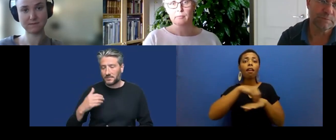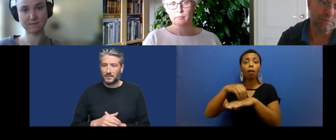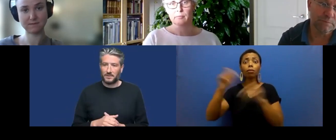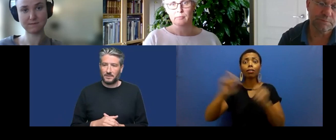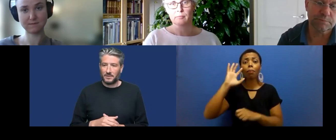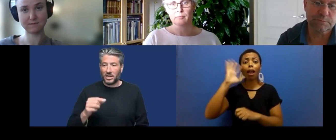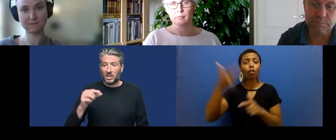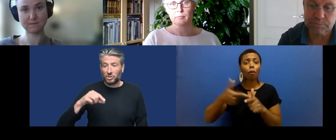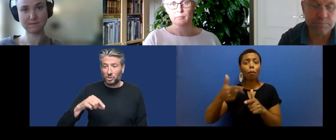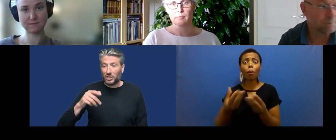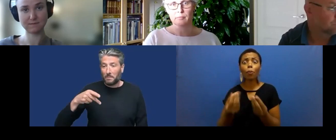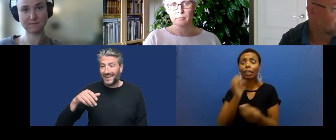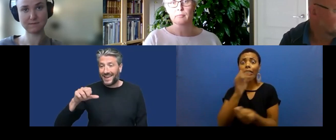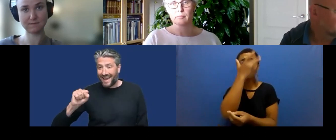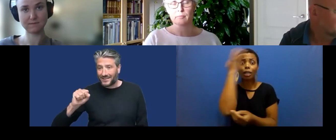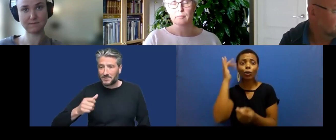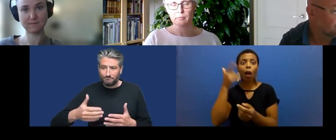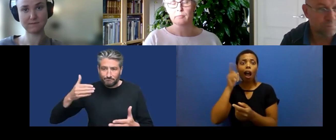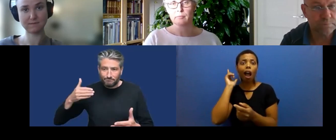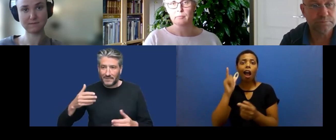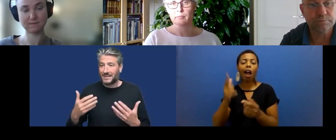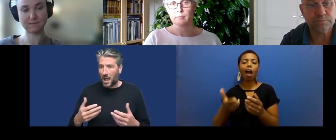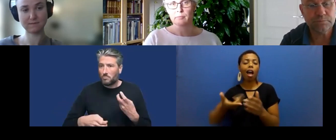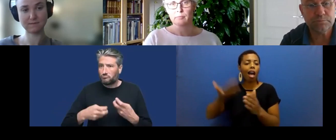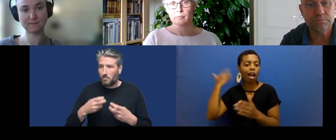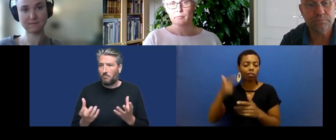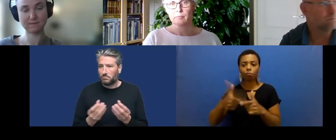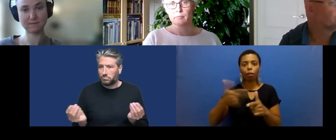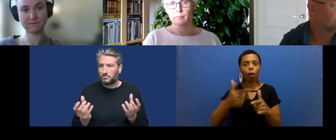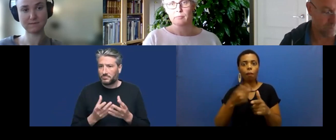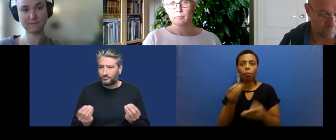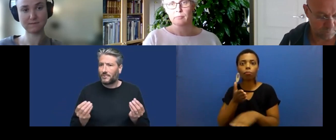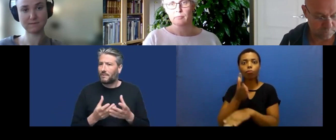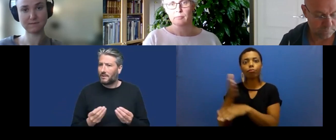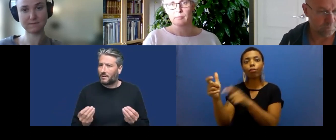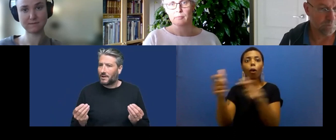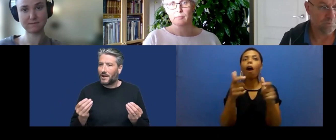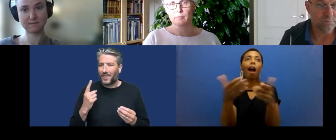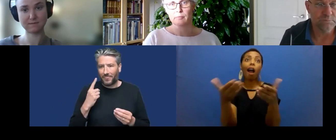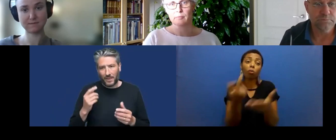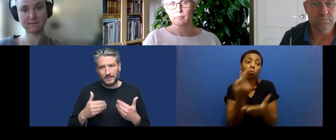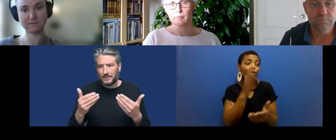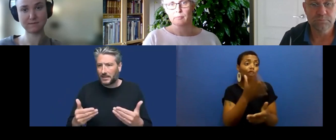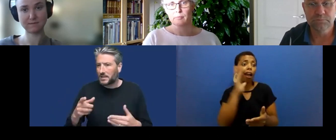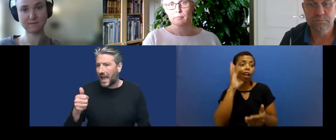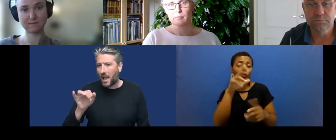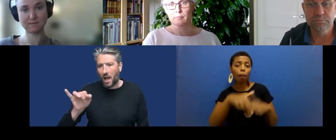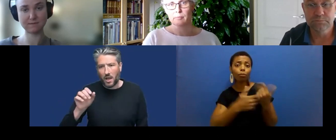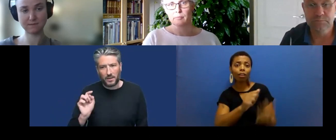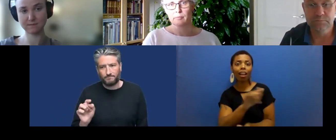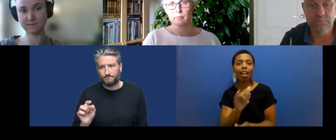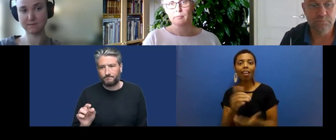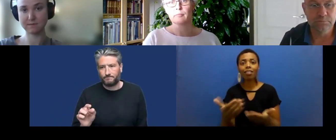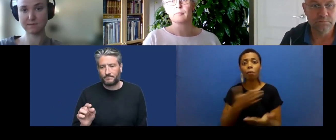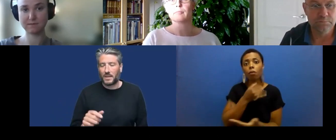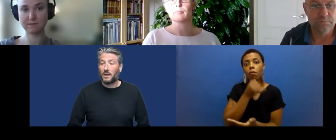So we're seeing those big steps, and I think AI is the next one. And my example is we've been using